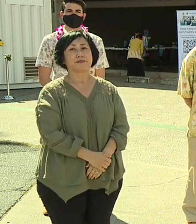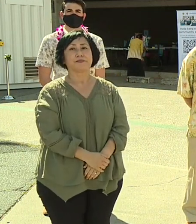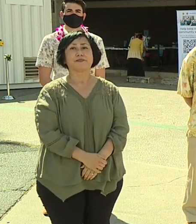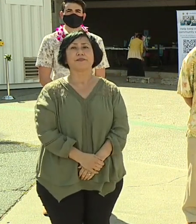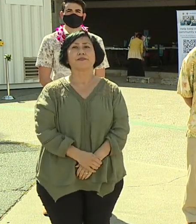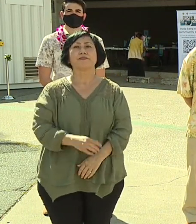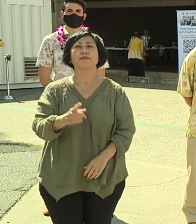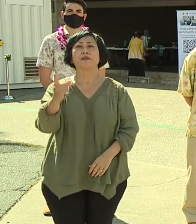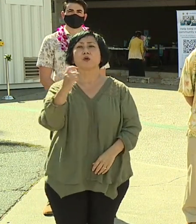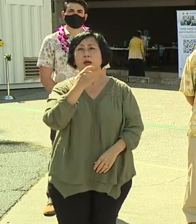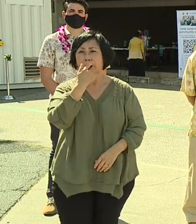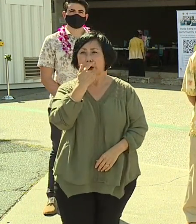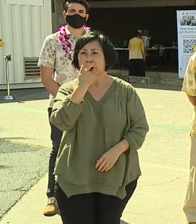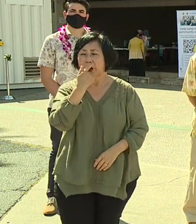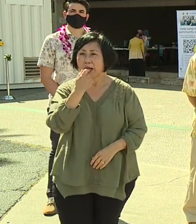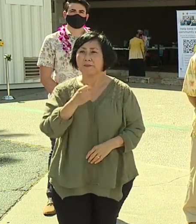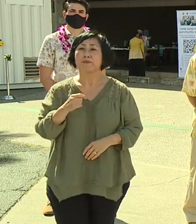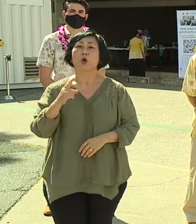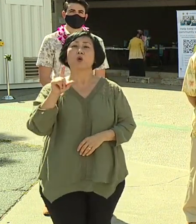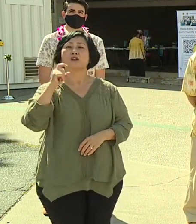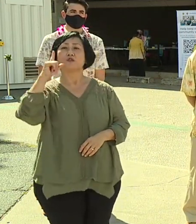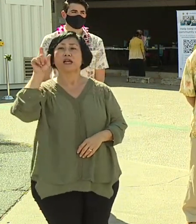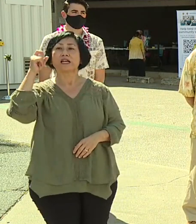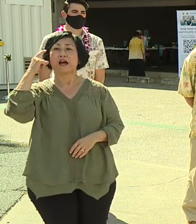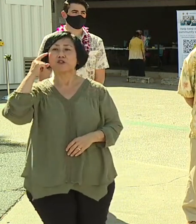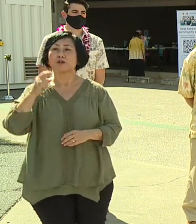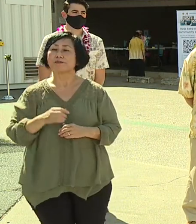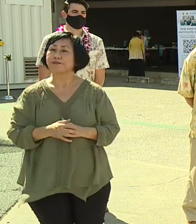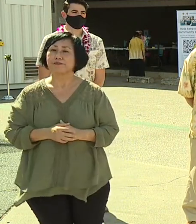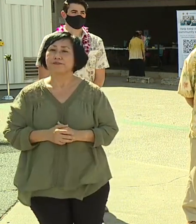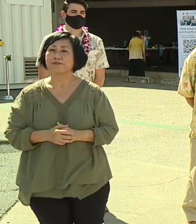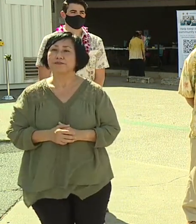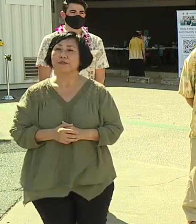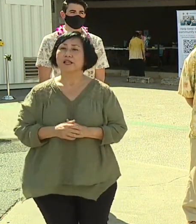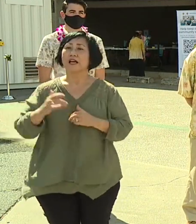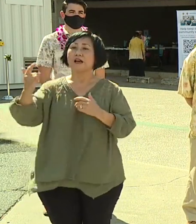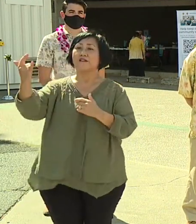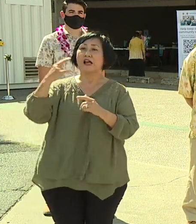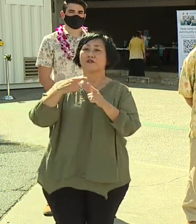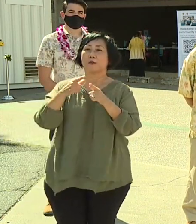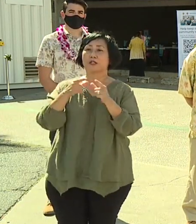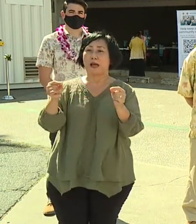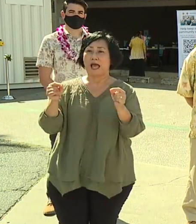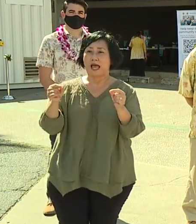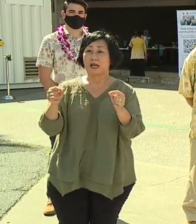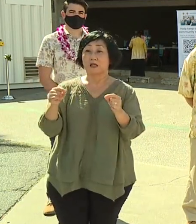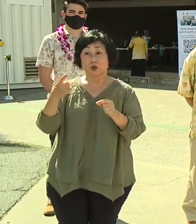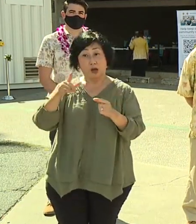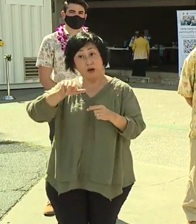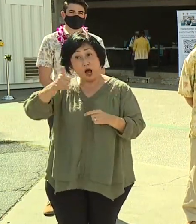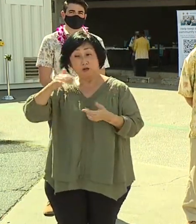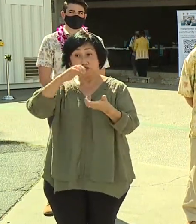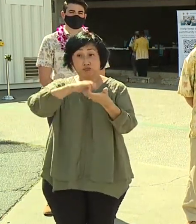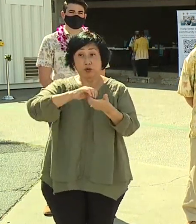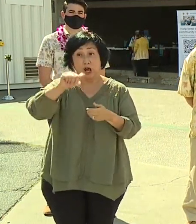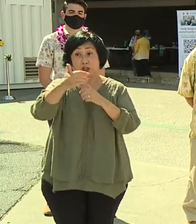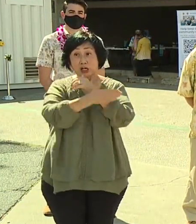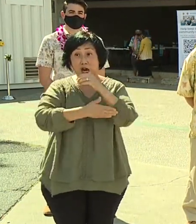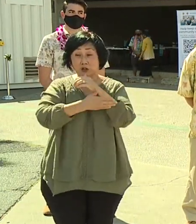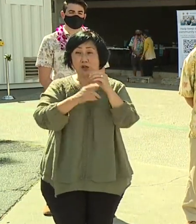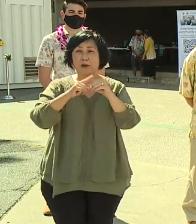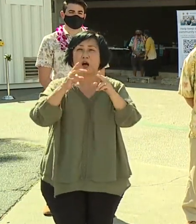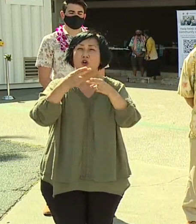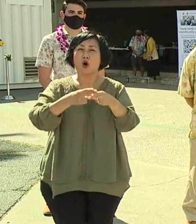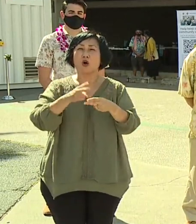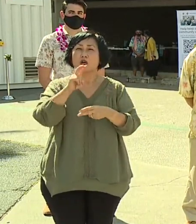Mayor, maybe it's more for the governor, but I'm wondering, besides Japan, are there any other plans with other countries in regards to travel